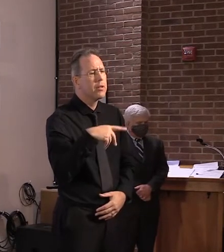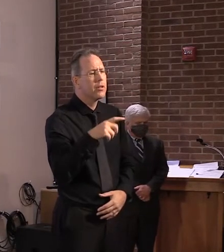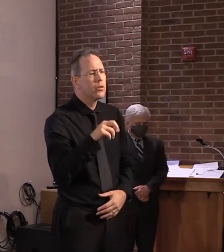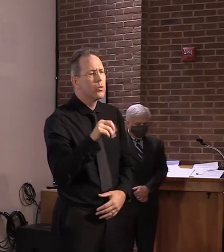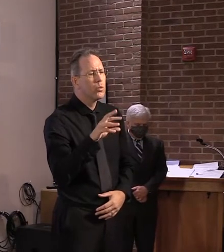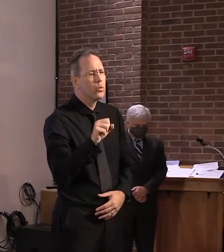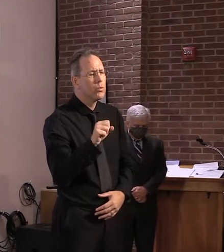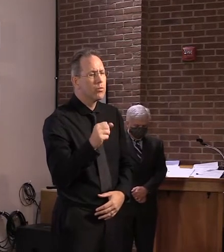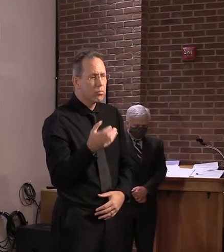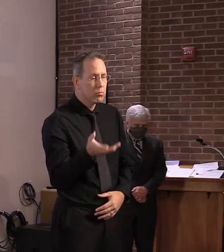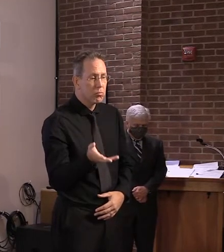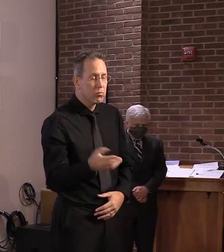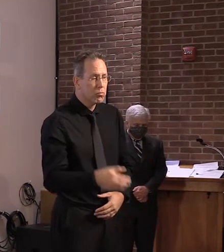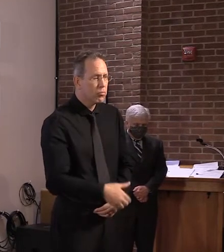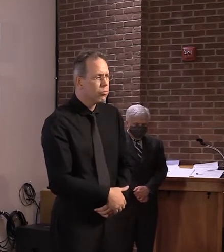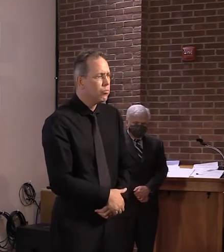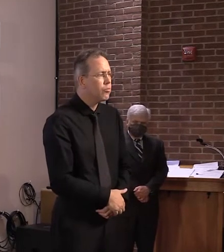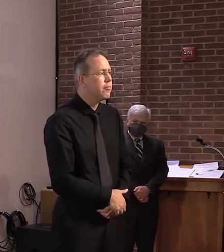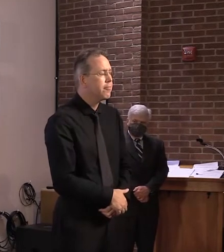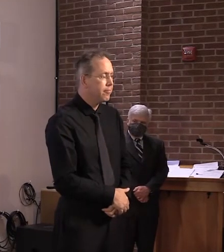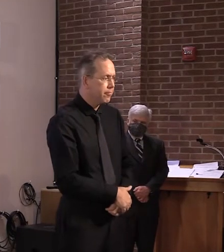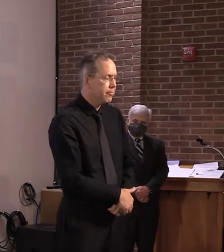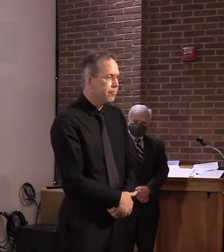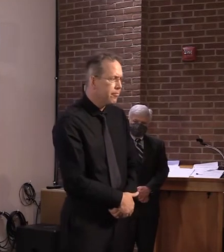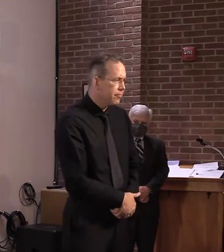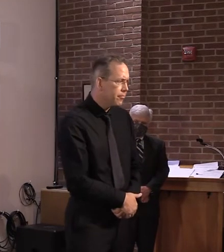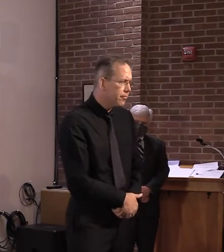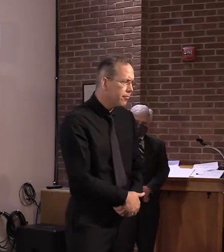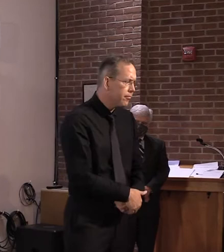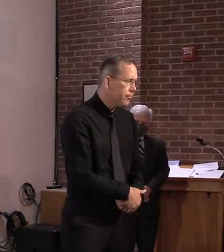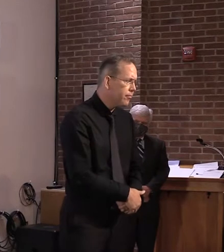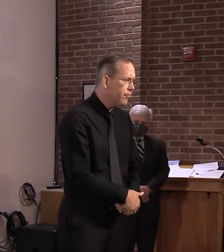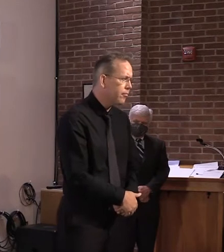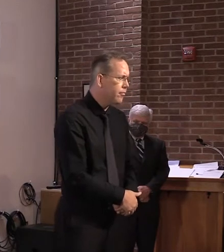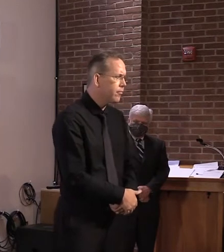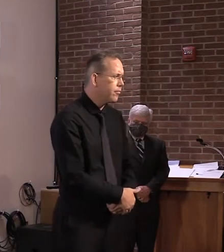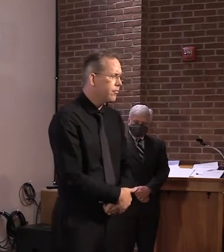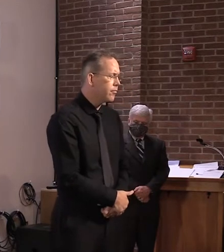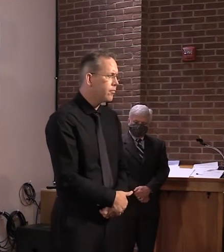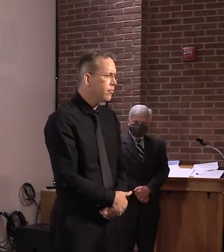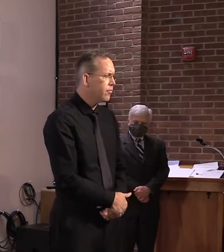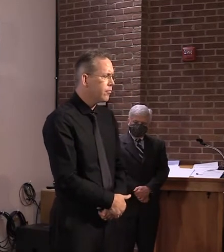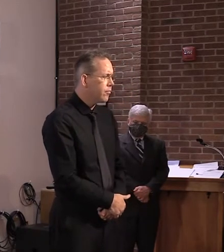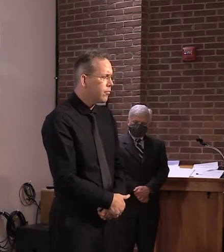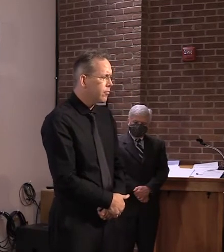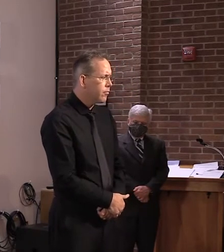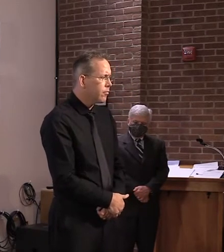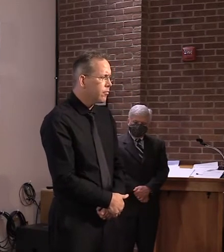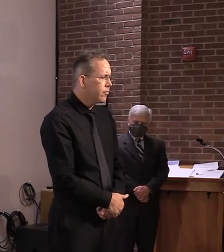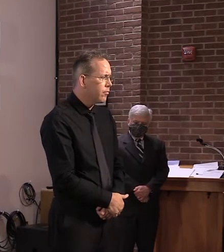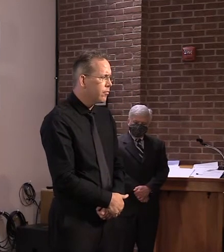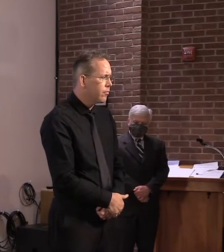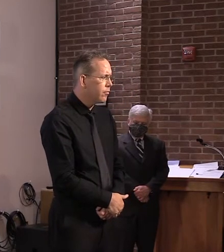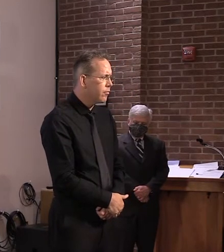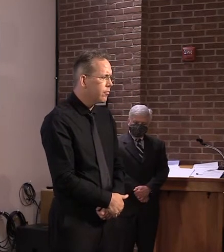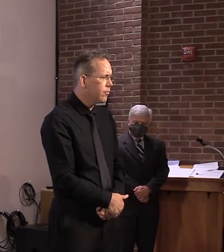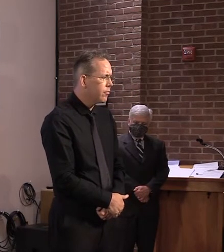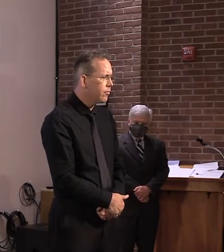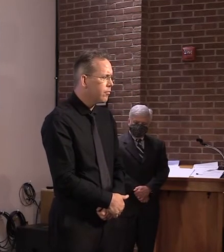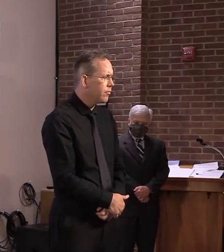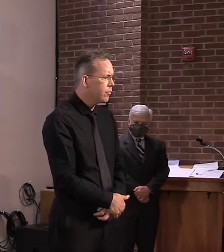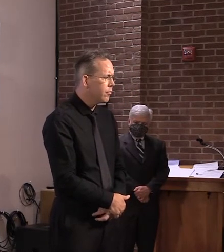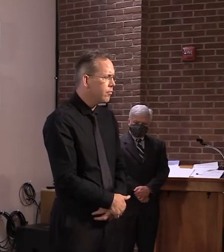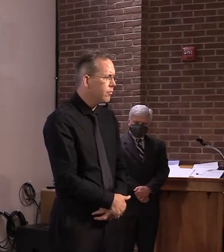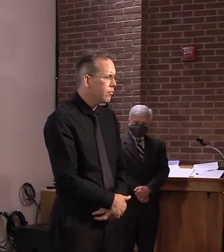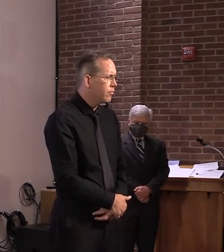Hi, morning everybody. Two questions. One for the governor. You talked about some of the stuff that was passed by the legislature